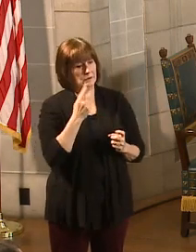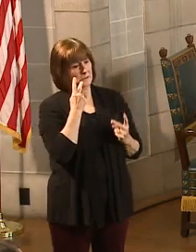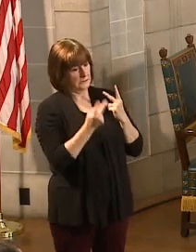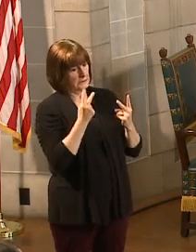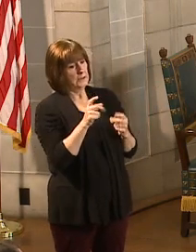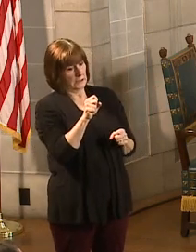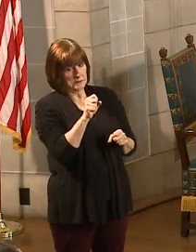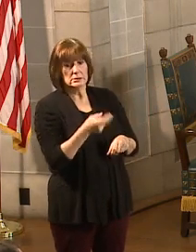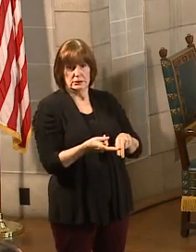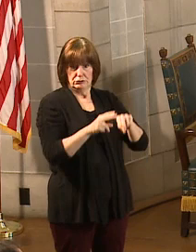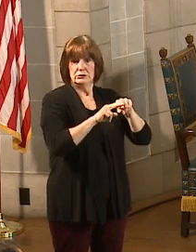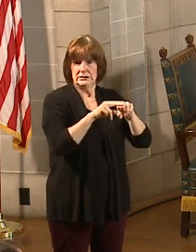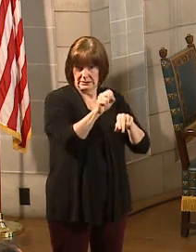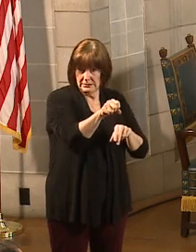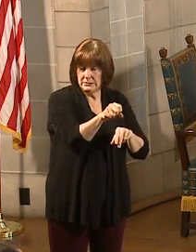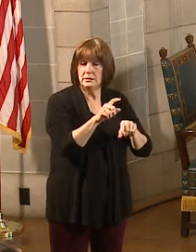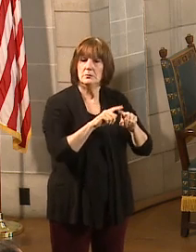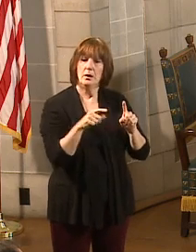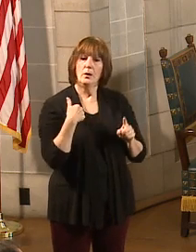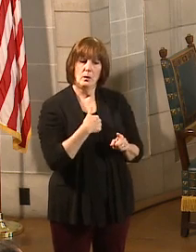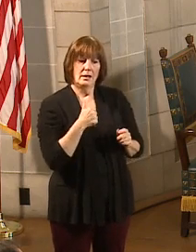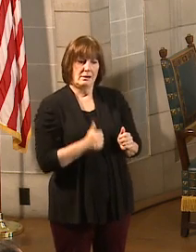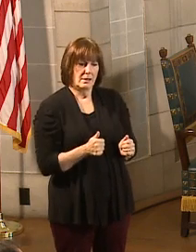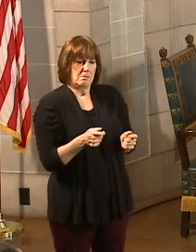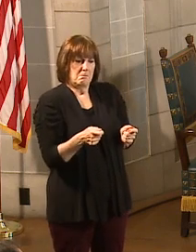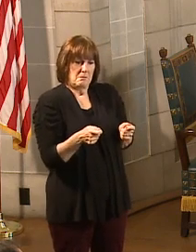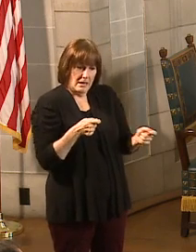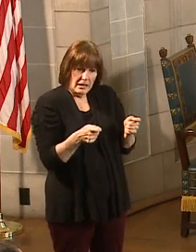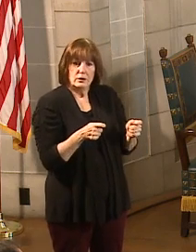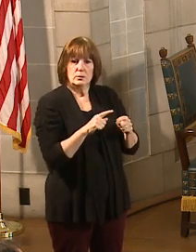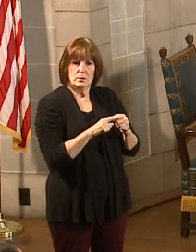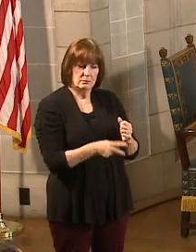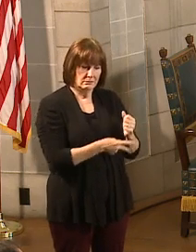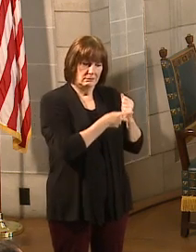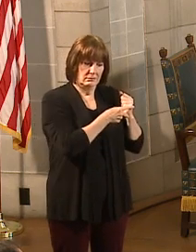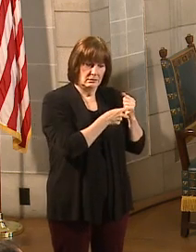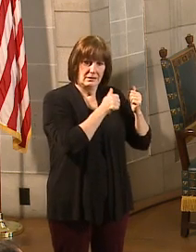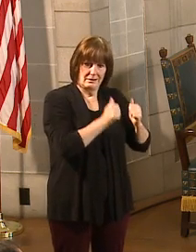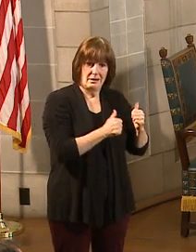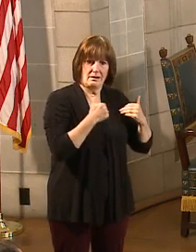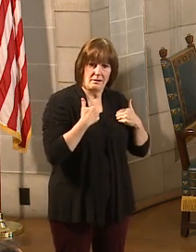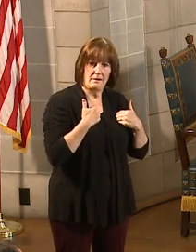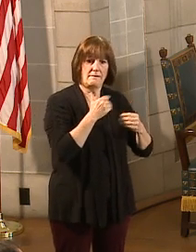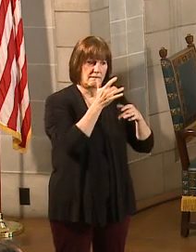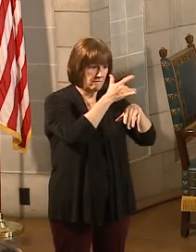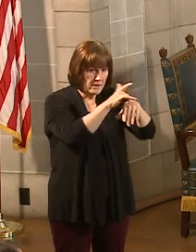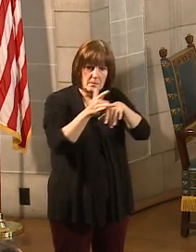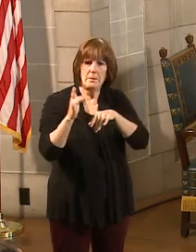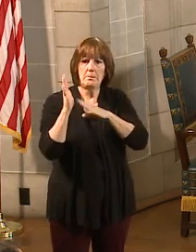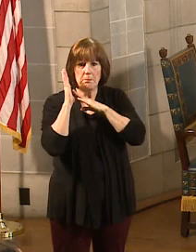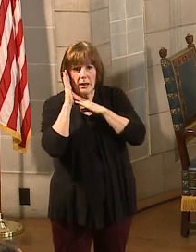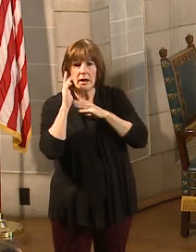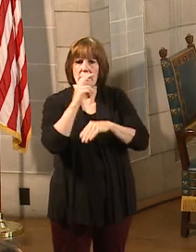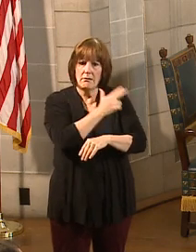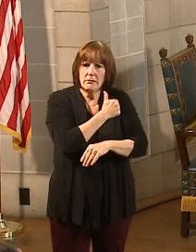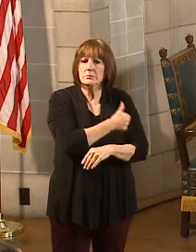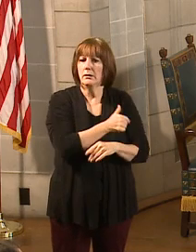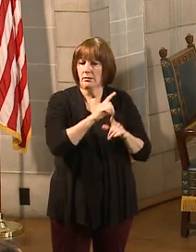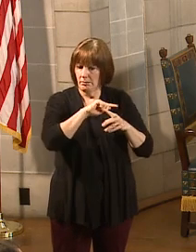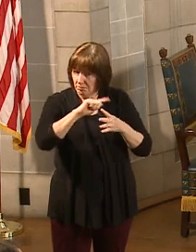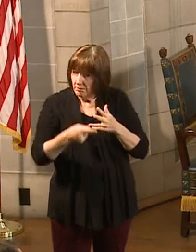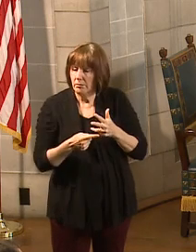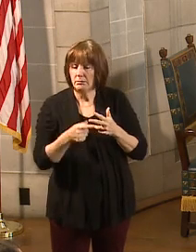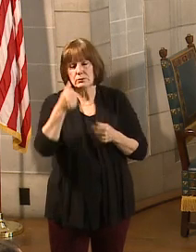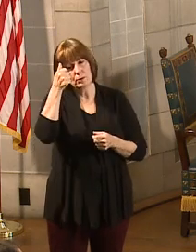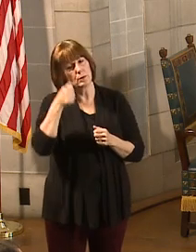increasing cases, but we have been able to manage this in a way to preserve our hospital capacity for the folks who need it. So please continue to